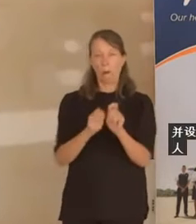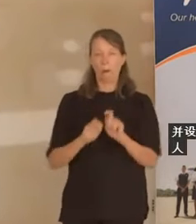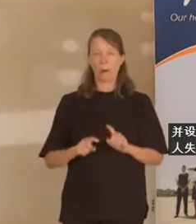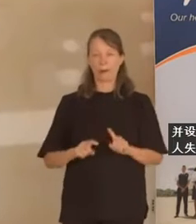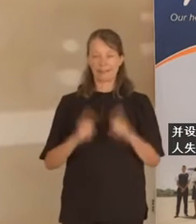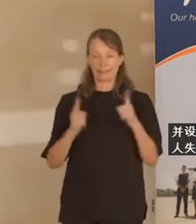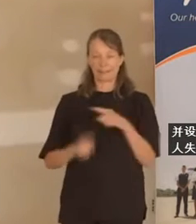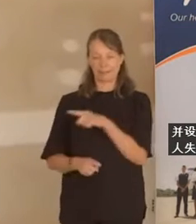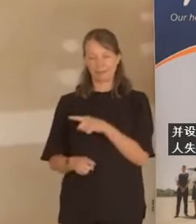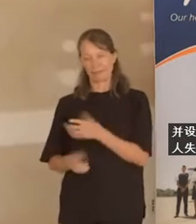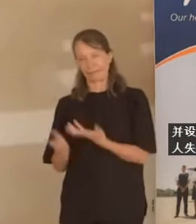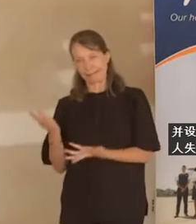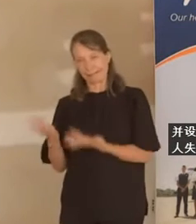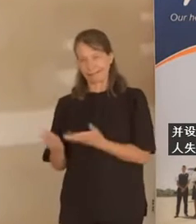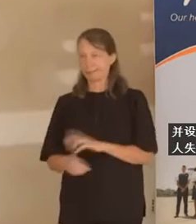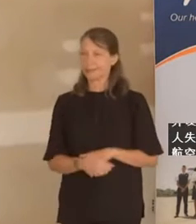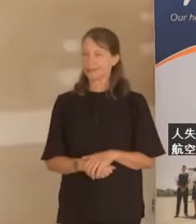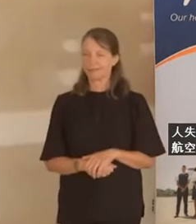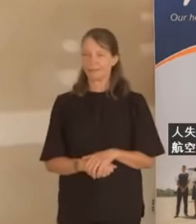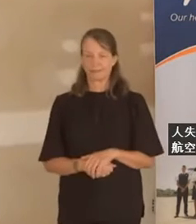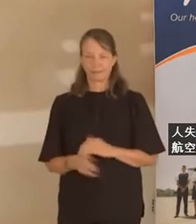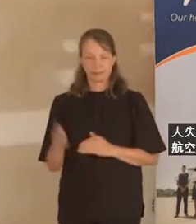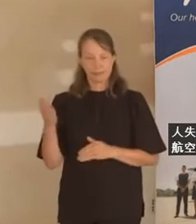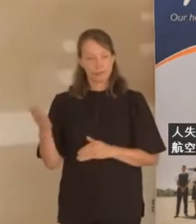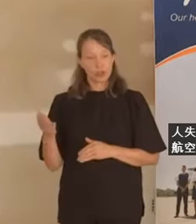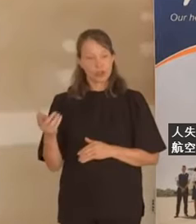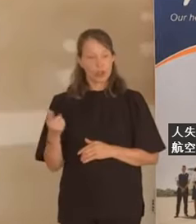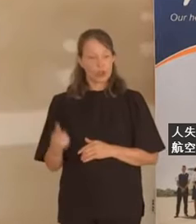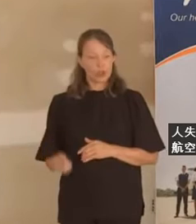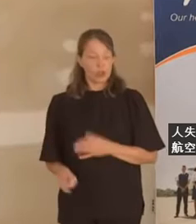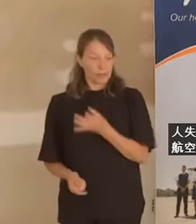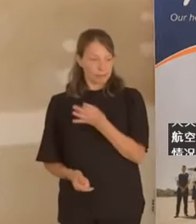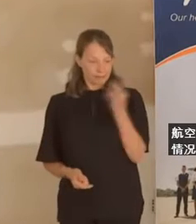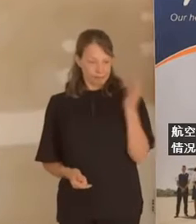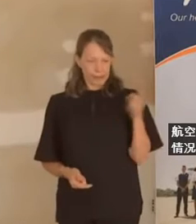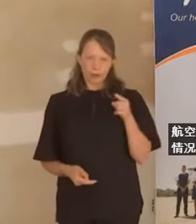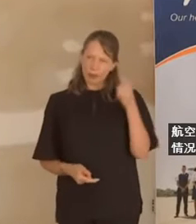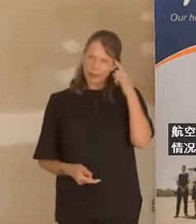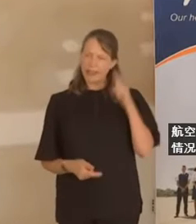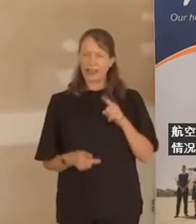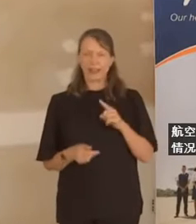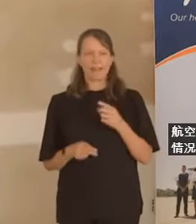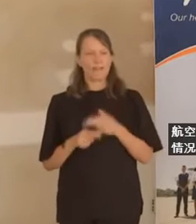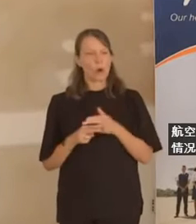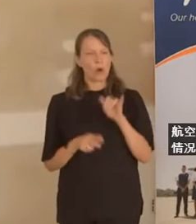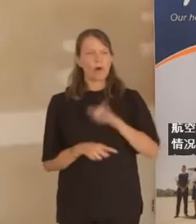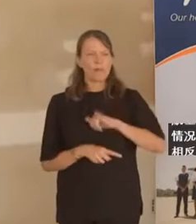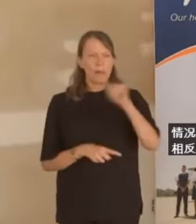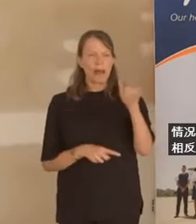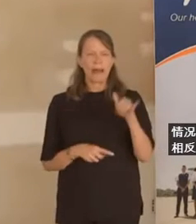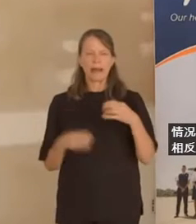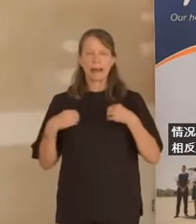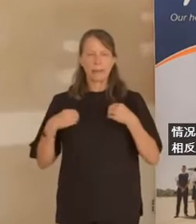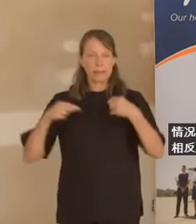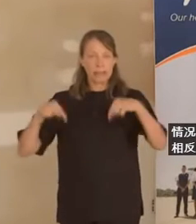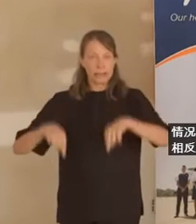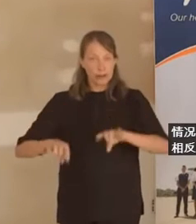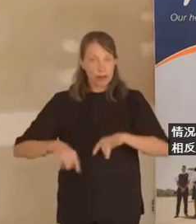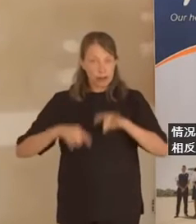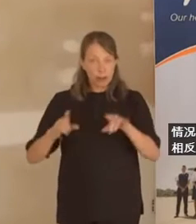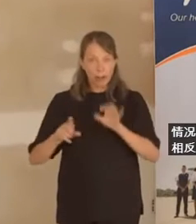others have failed. Do you feel, as far as the aviation sector goes here in Australia, that things are on the up? Look, I